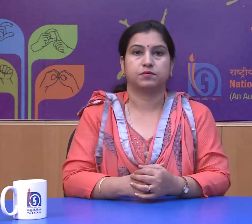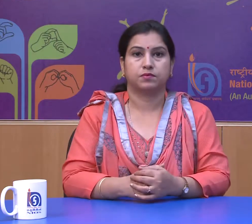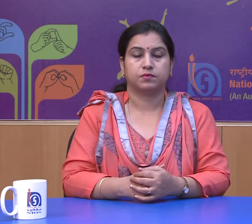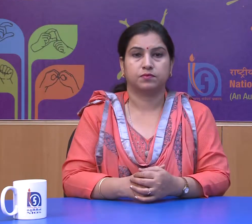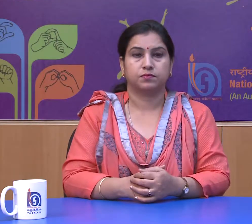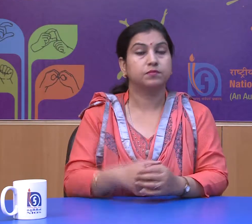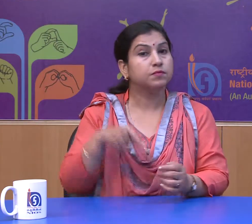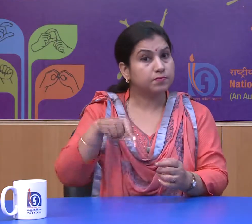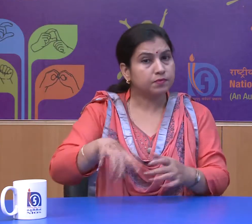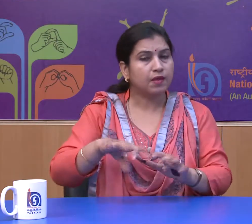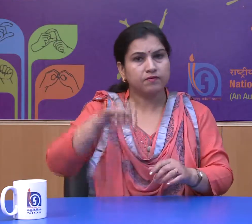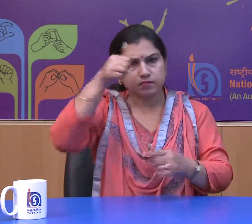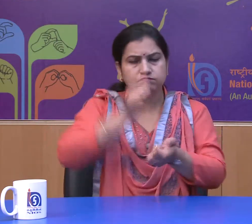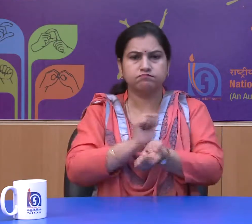There is independent judiciary in India.